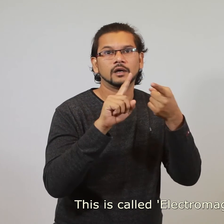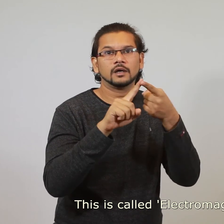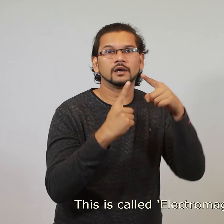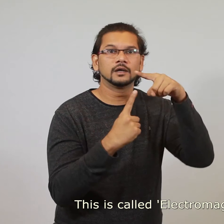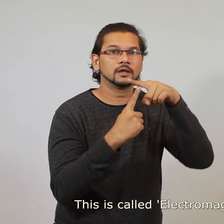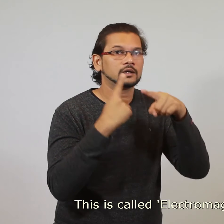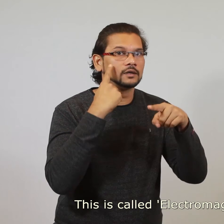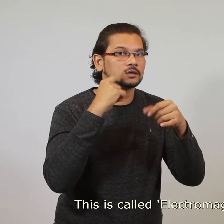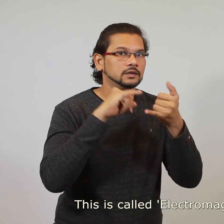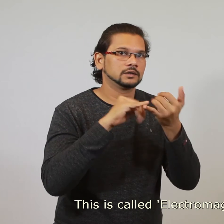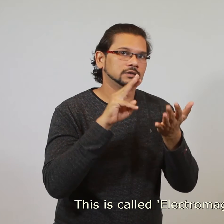Electromagnetism.